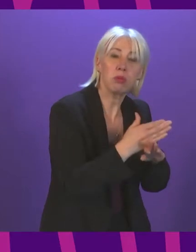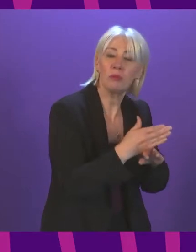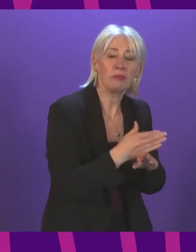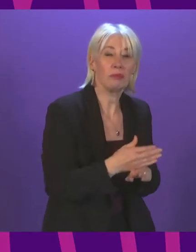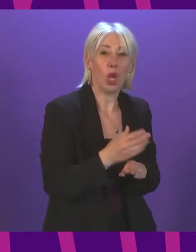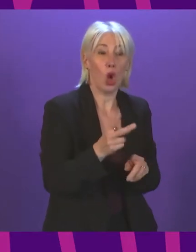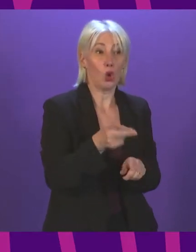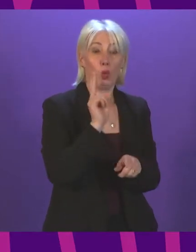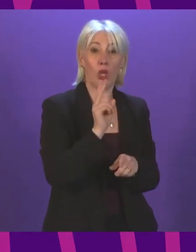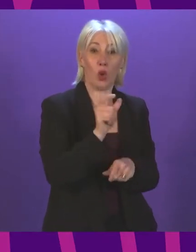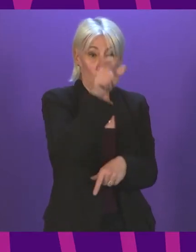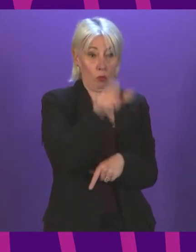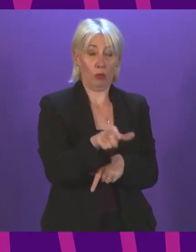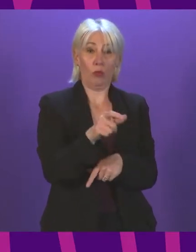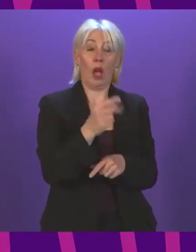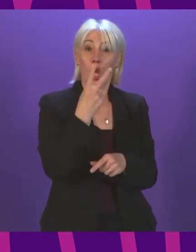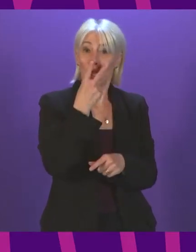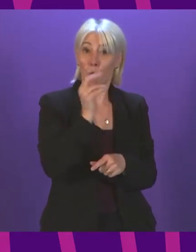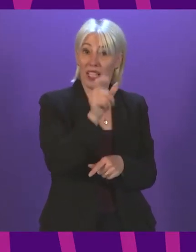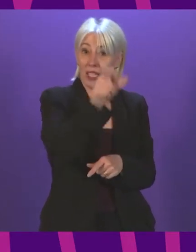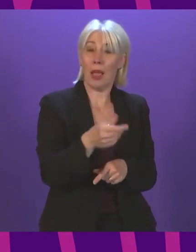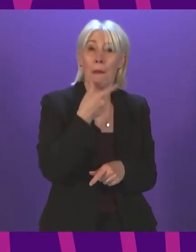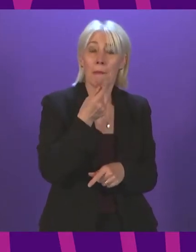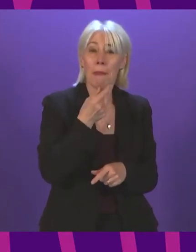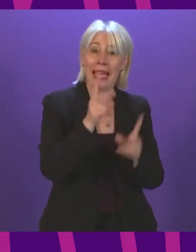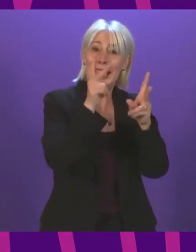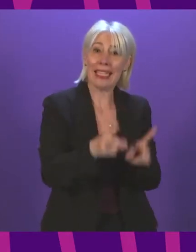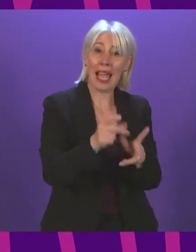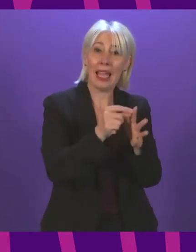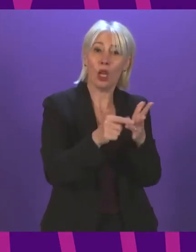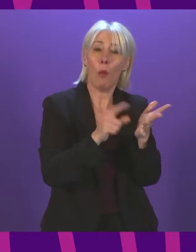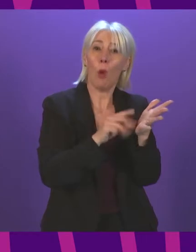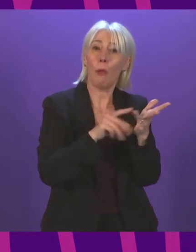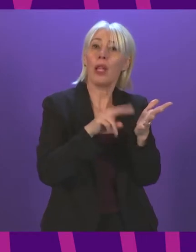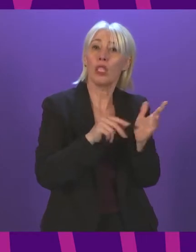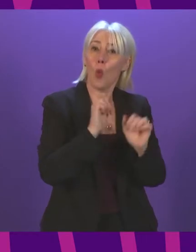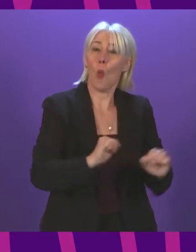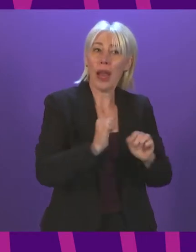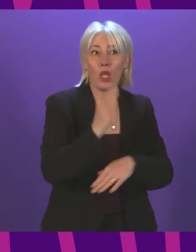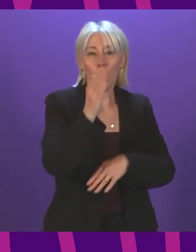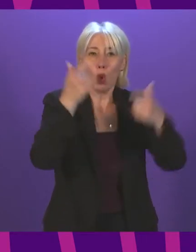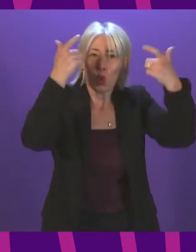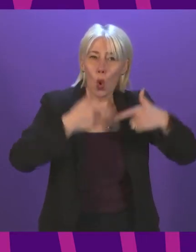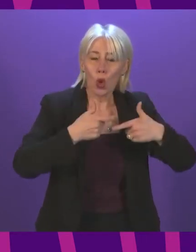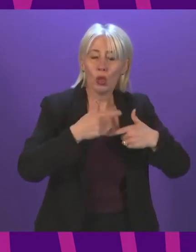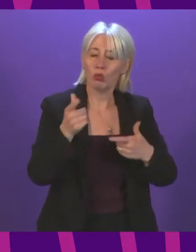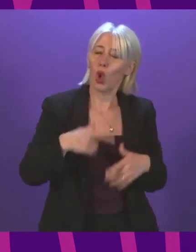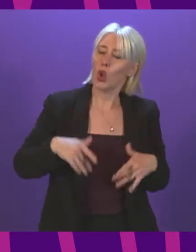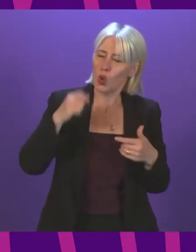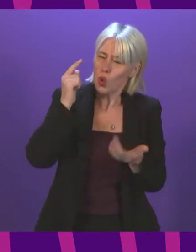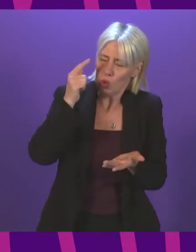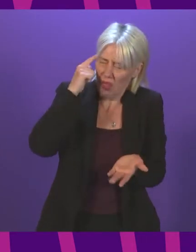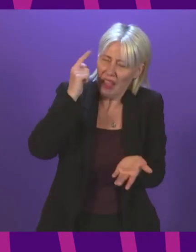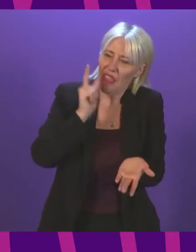trial. He was 20. Does the Cabinet Secretary still believe the fatal accident inquiry is working properly? The